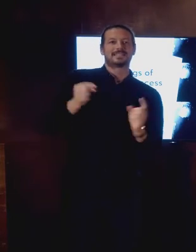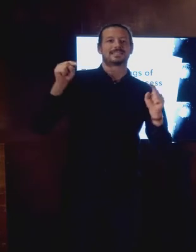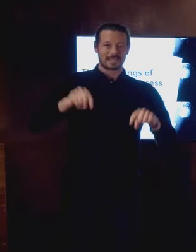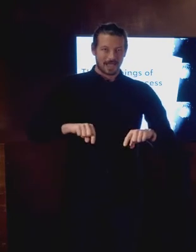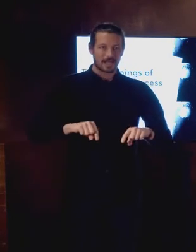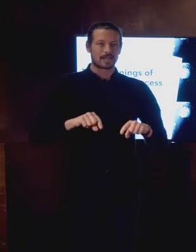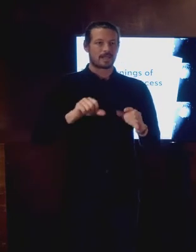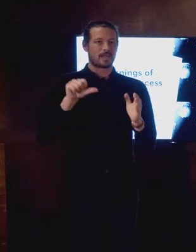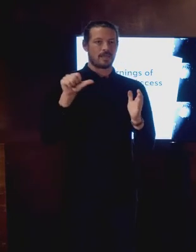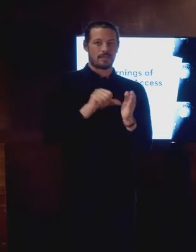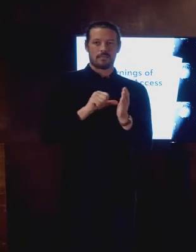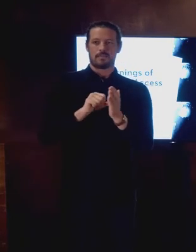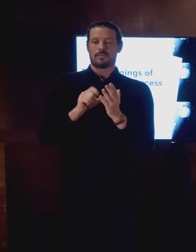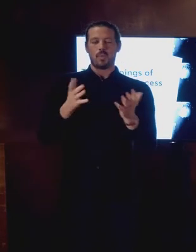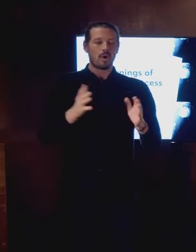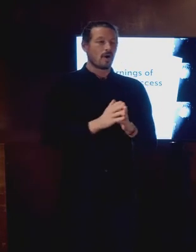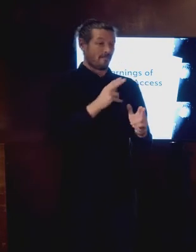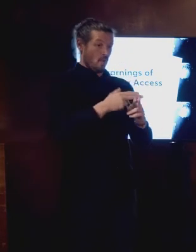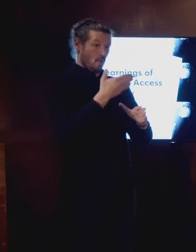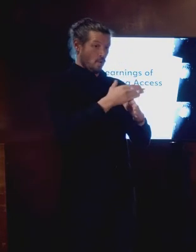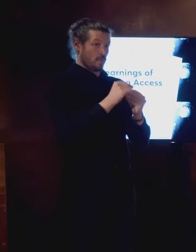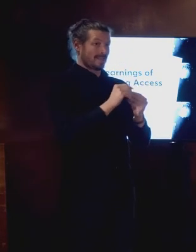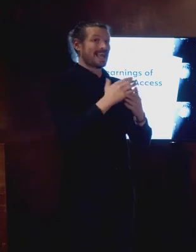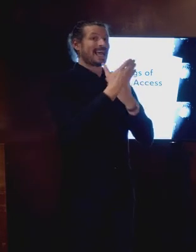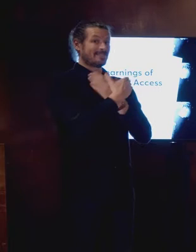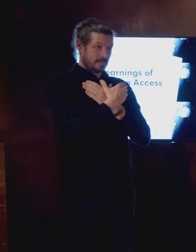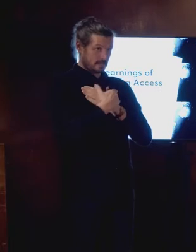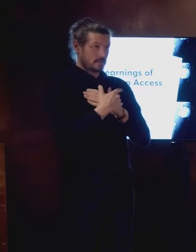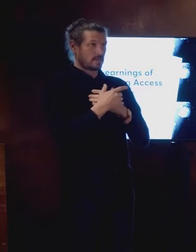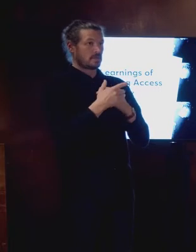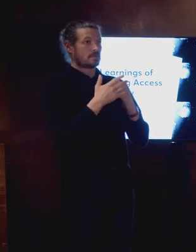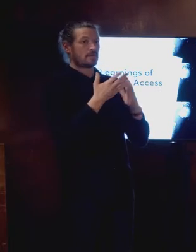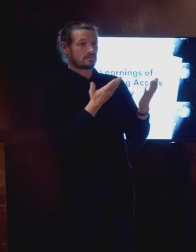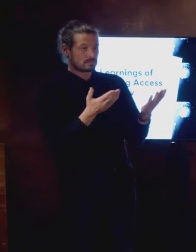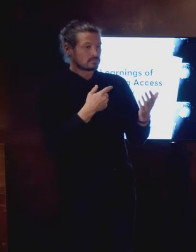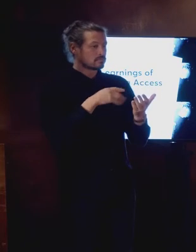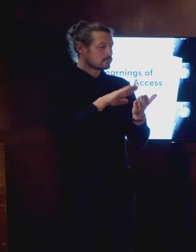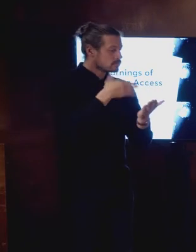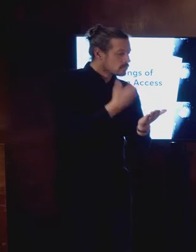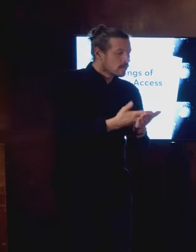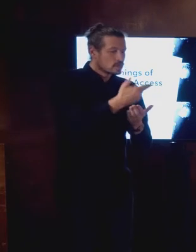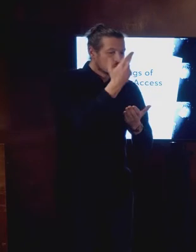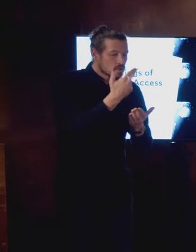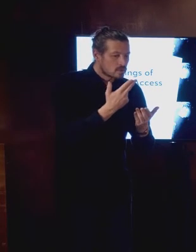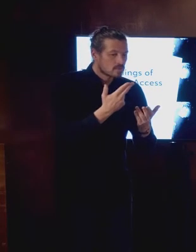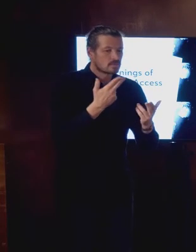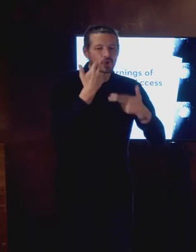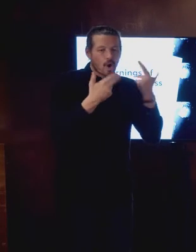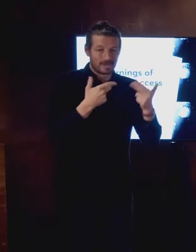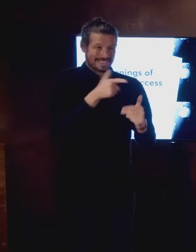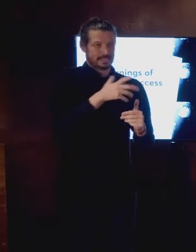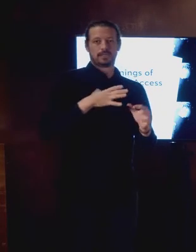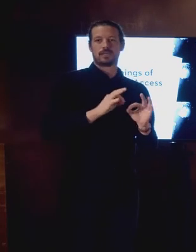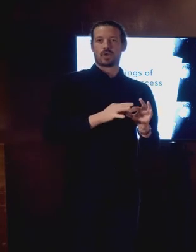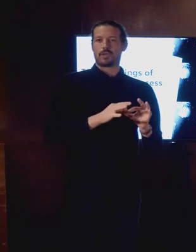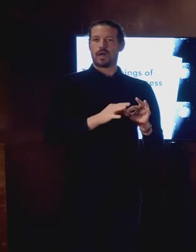access money because in order to work with Asphyxia, every time we were working on translating songs, or she needed an interpreter,